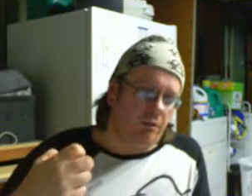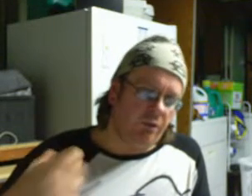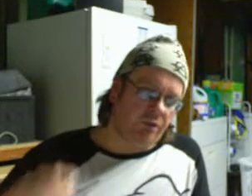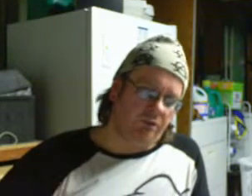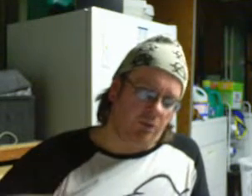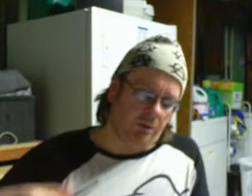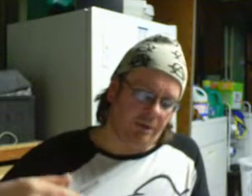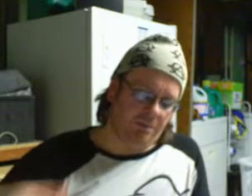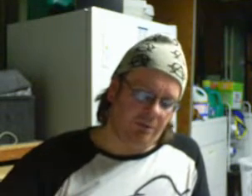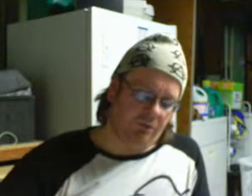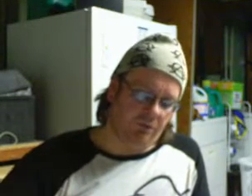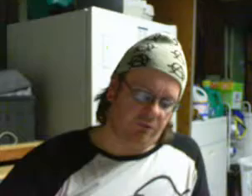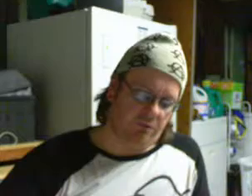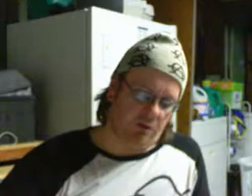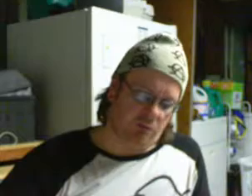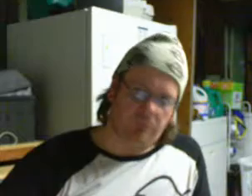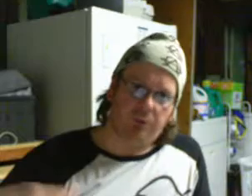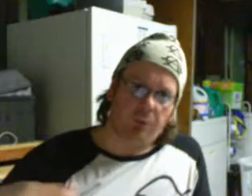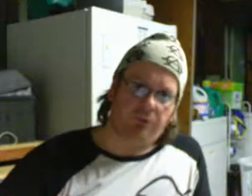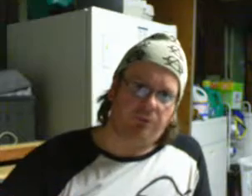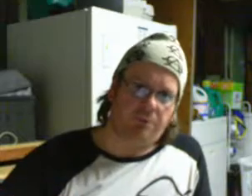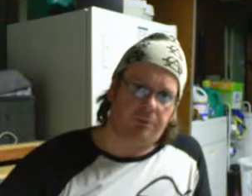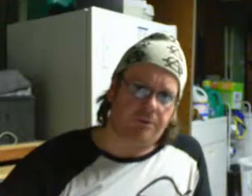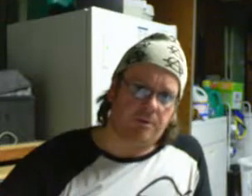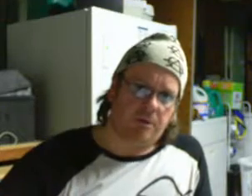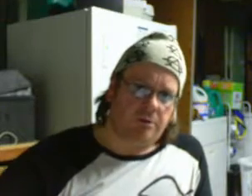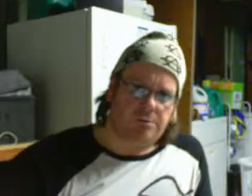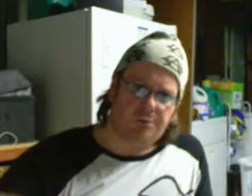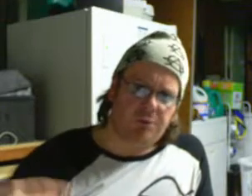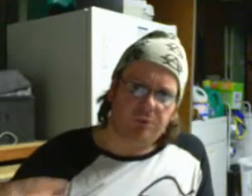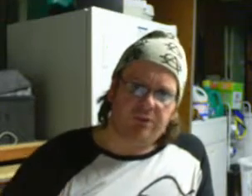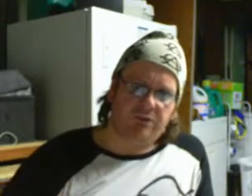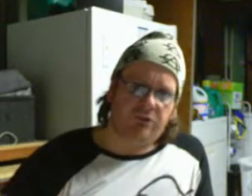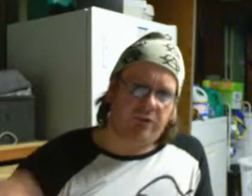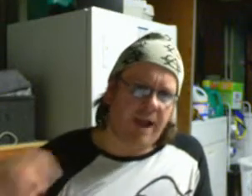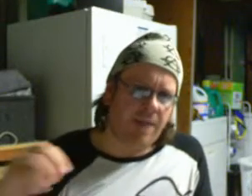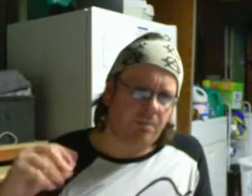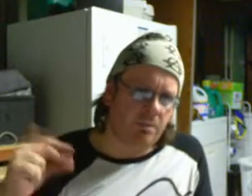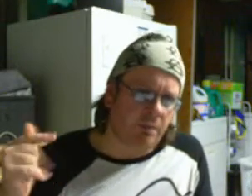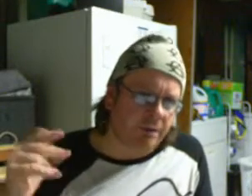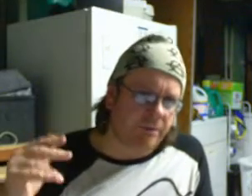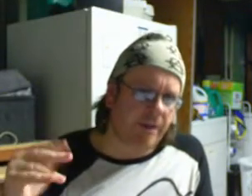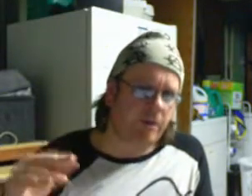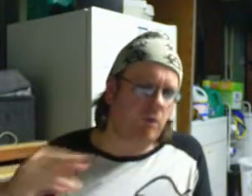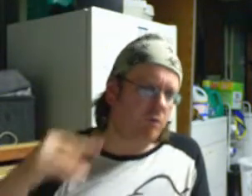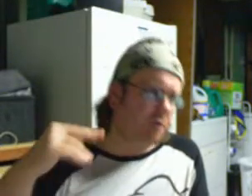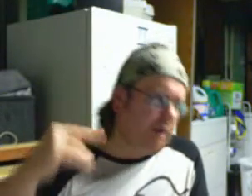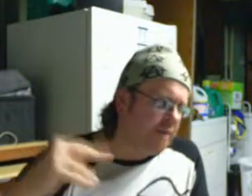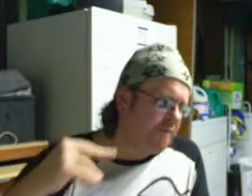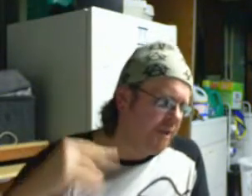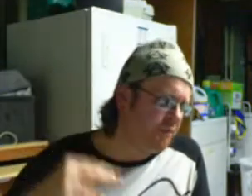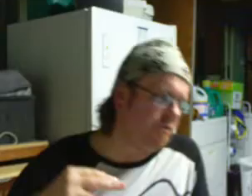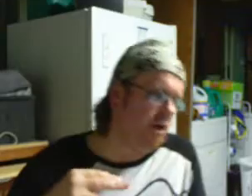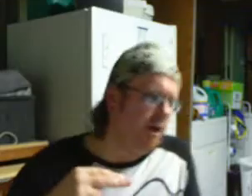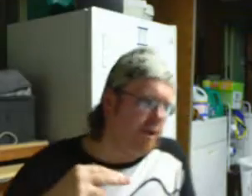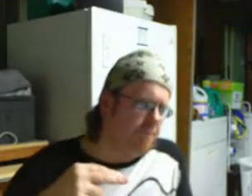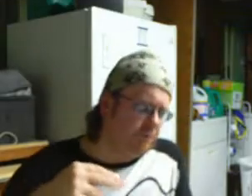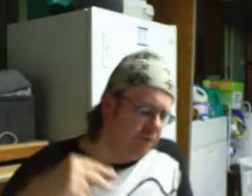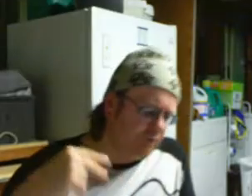it's talking about this is a revolt that's going. A revolt doesn't just happen like that overnight. It takes time. It takes